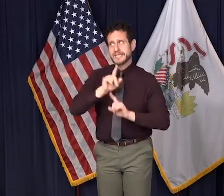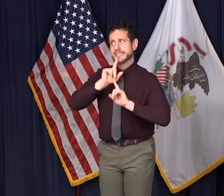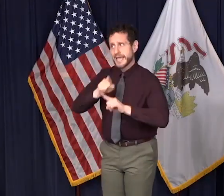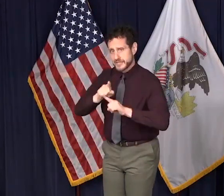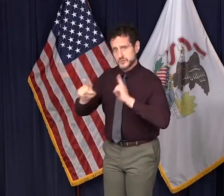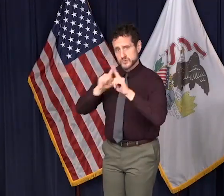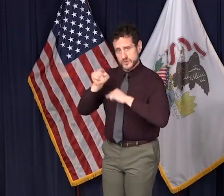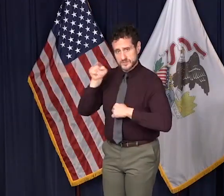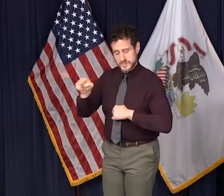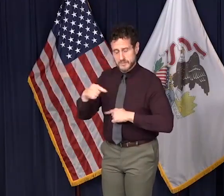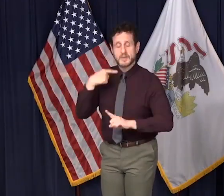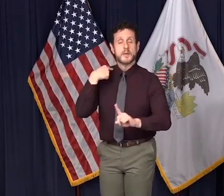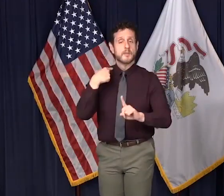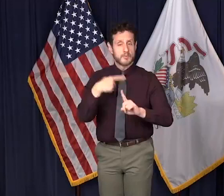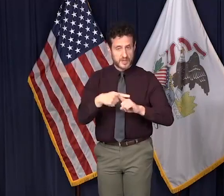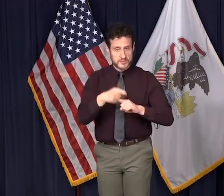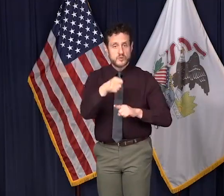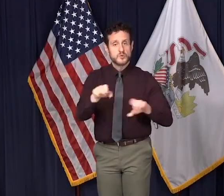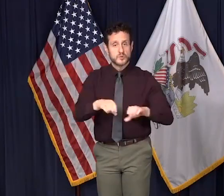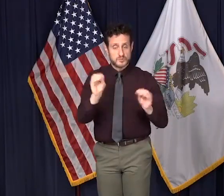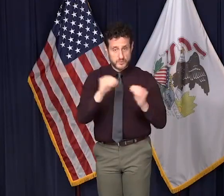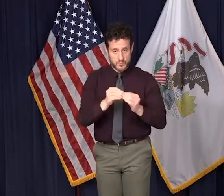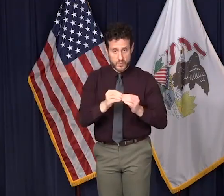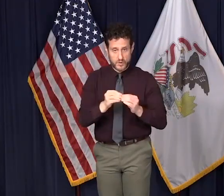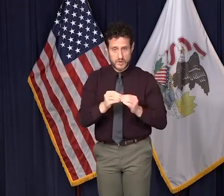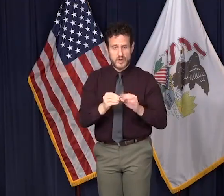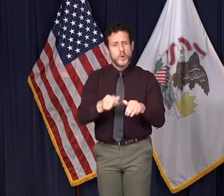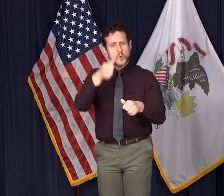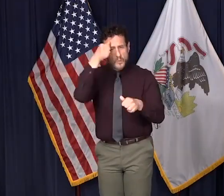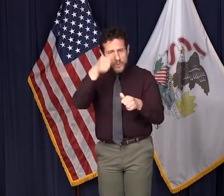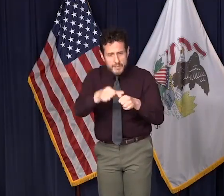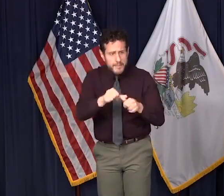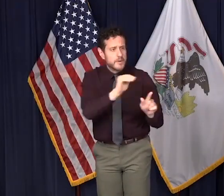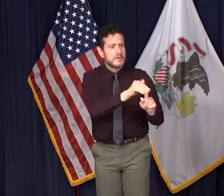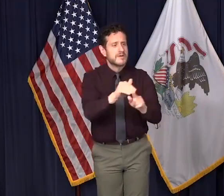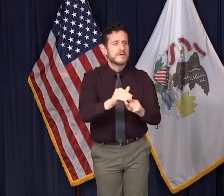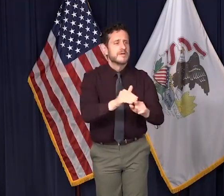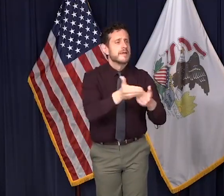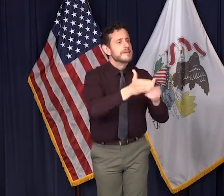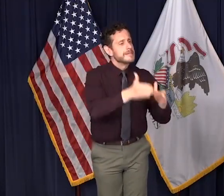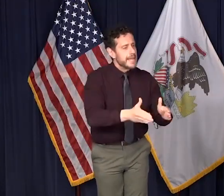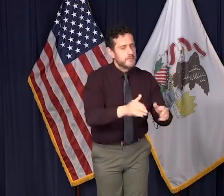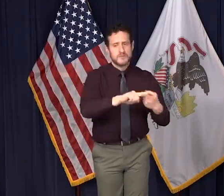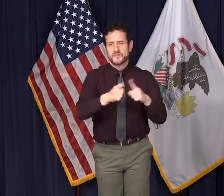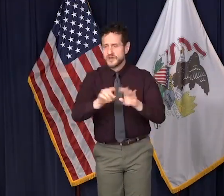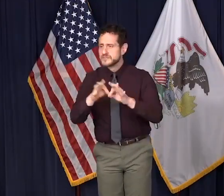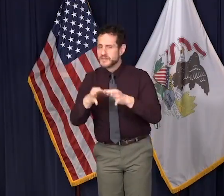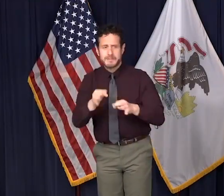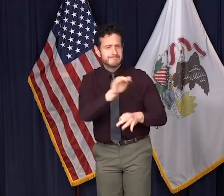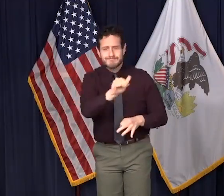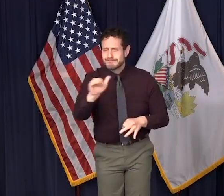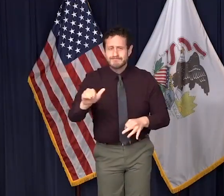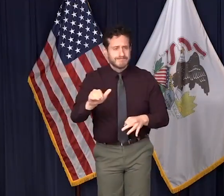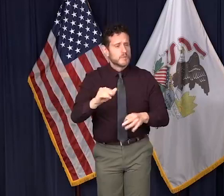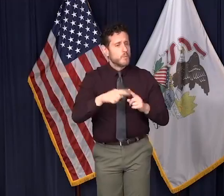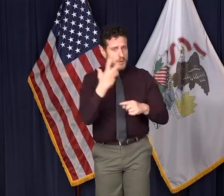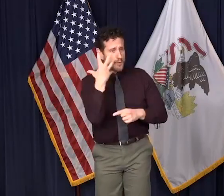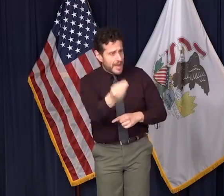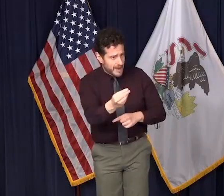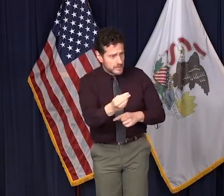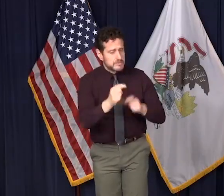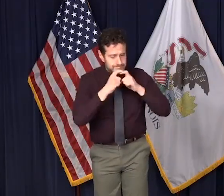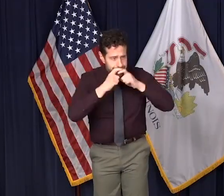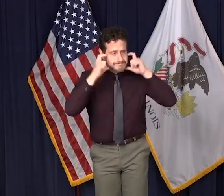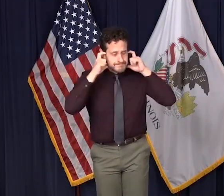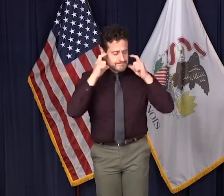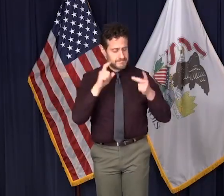more that you can do by reminding your neighbors, your friends, your family to wear a mask when they're in public. Stay away from